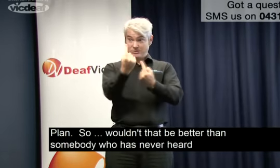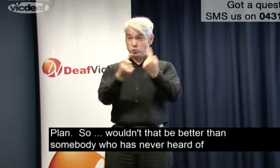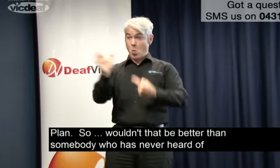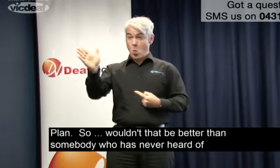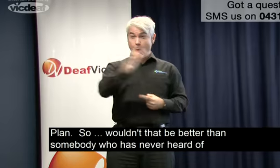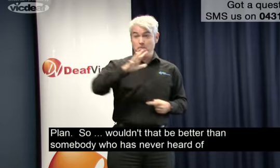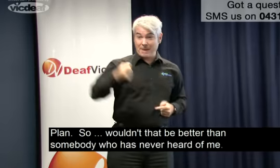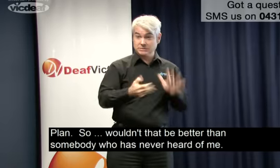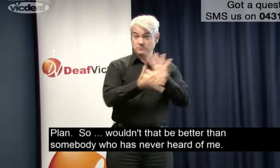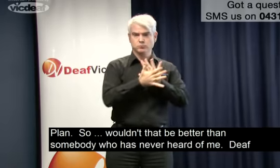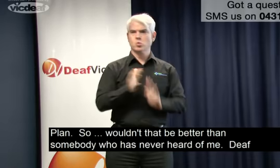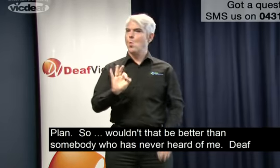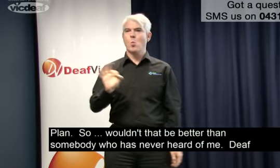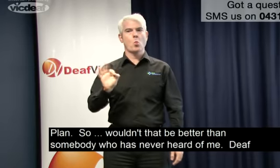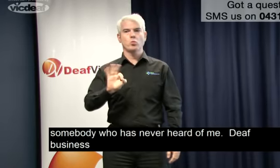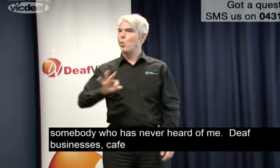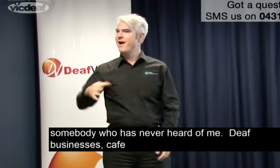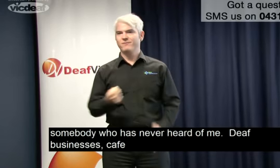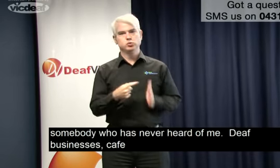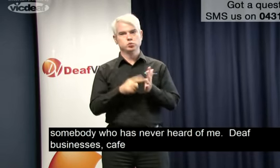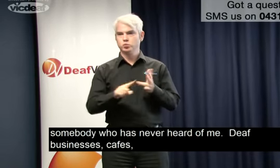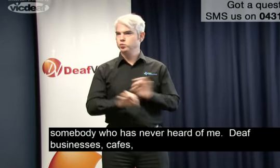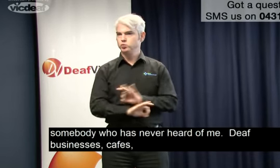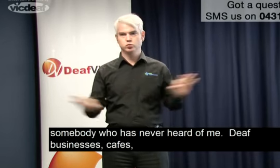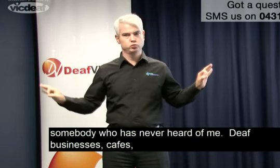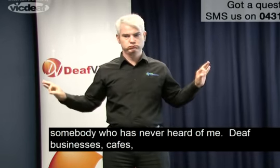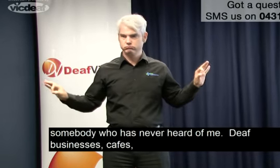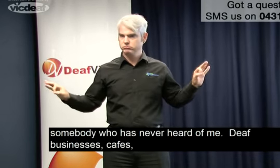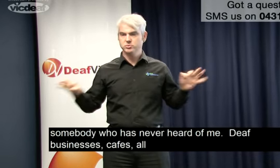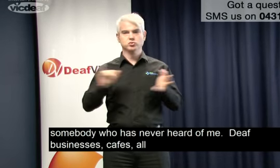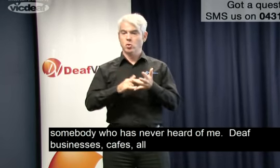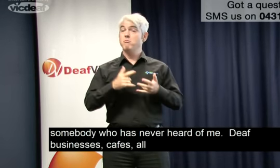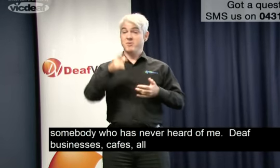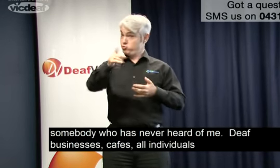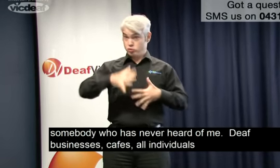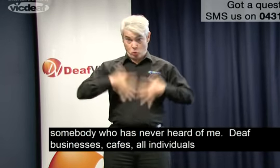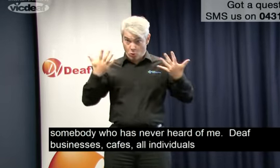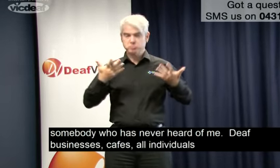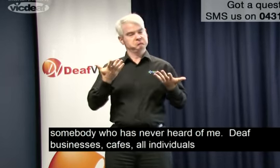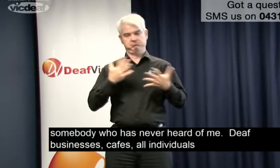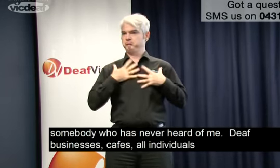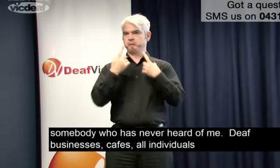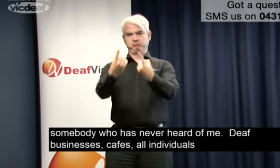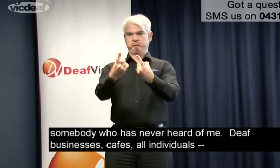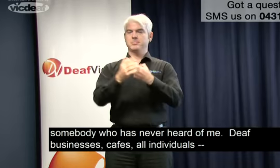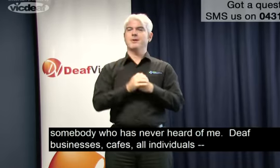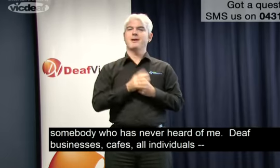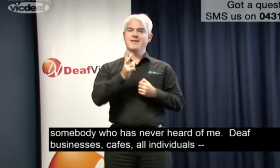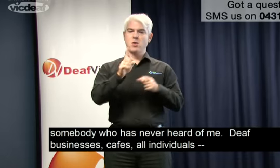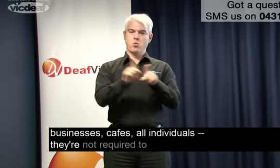cafes, all individuals are not required to use this symbol. If you don't want to and you don't want to be